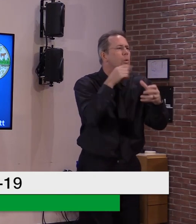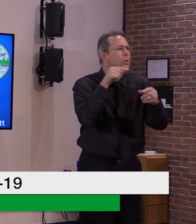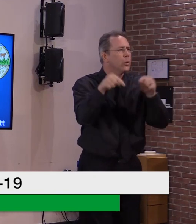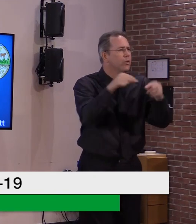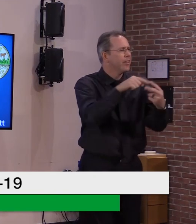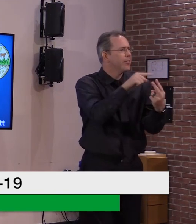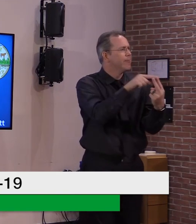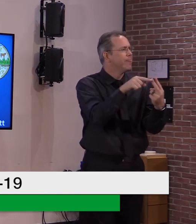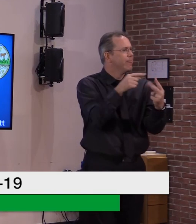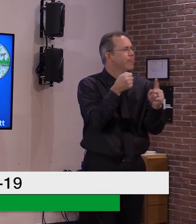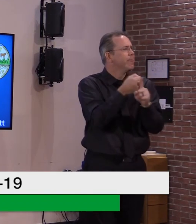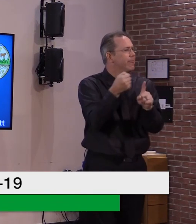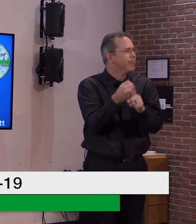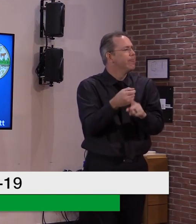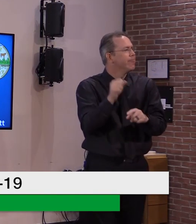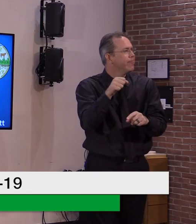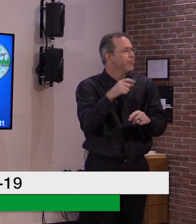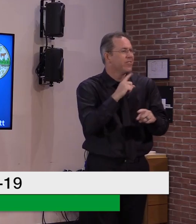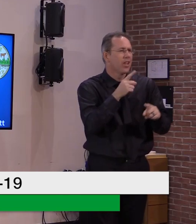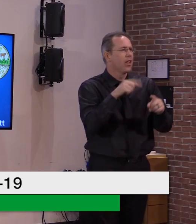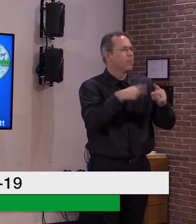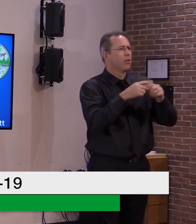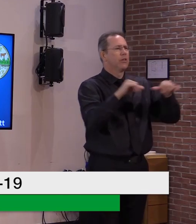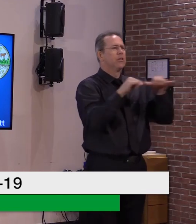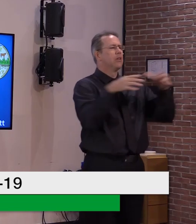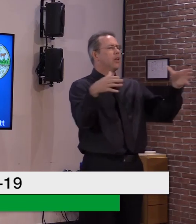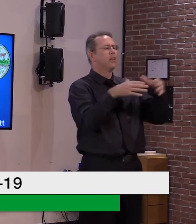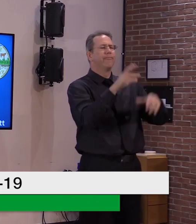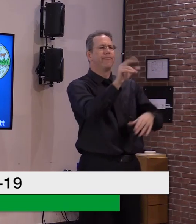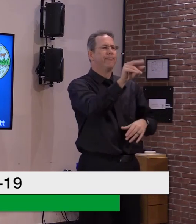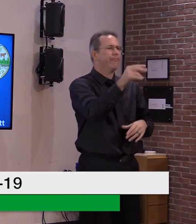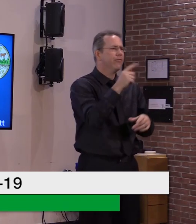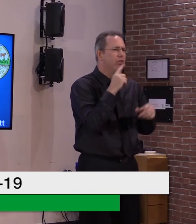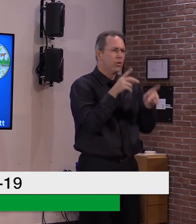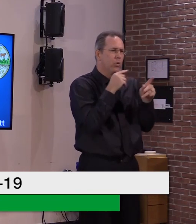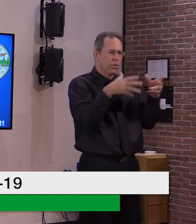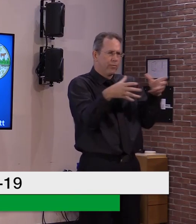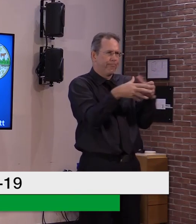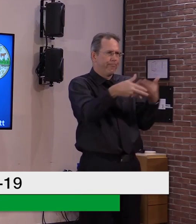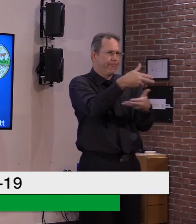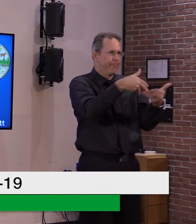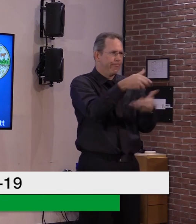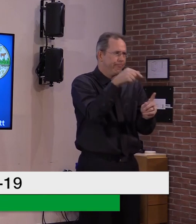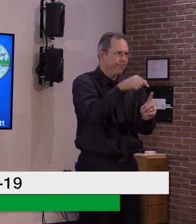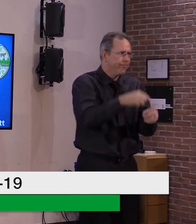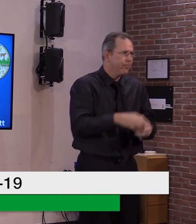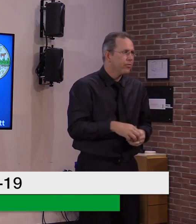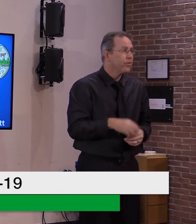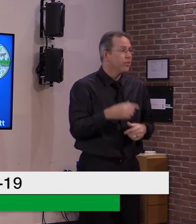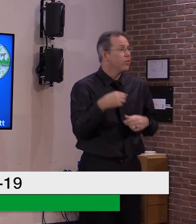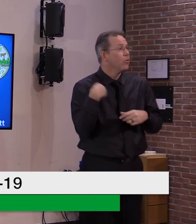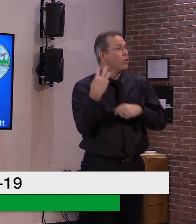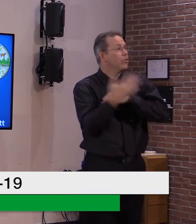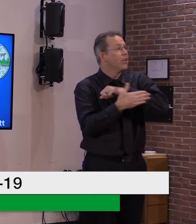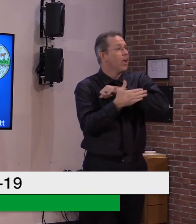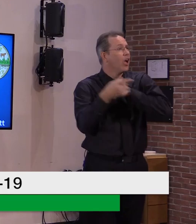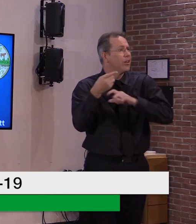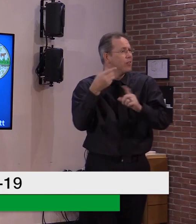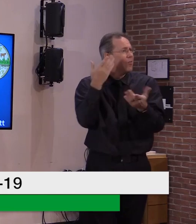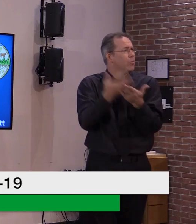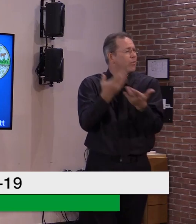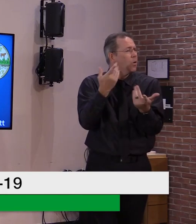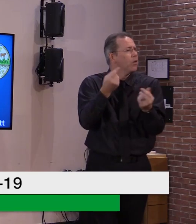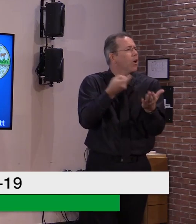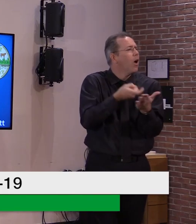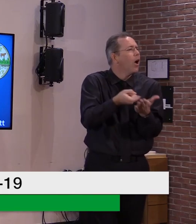washington county data supports that for most the other part of the article unfortunately was it didn't actually acknowledge the